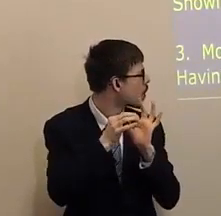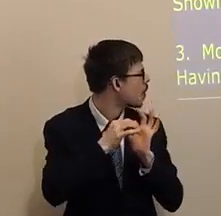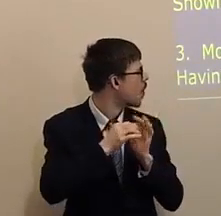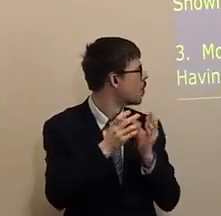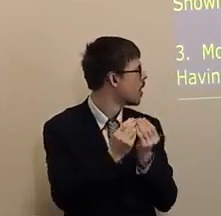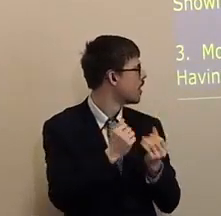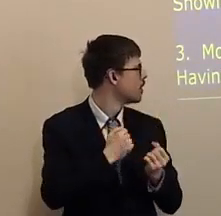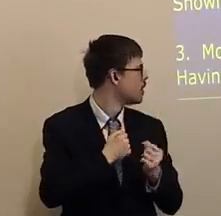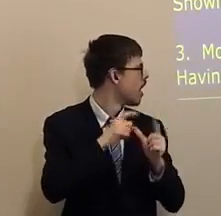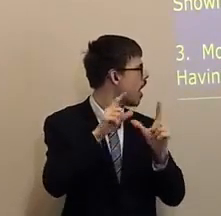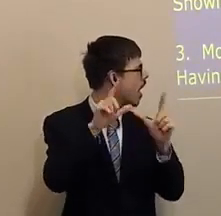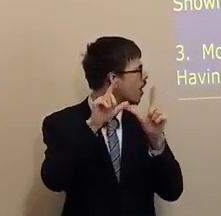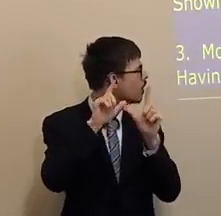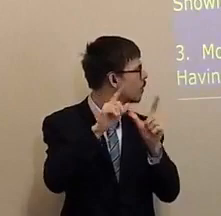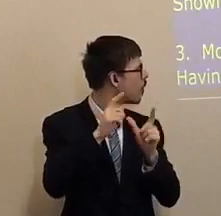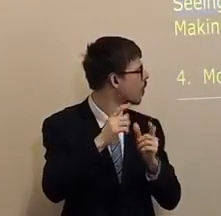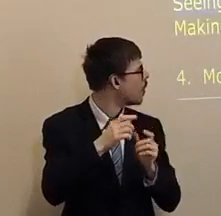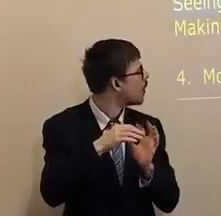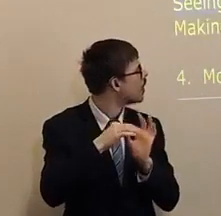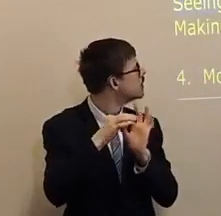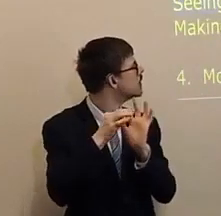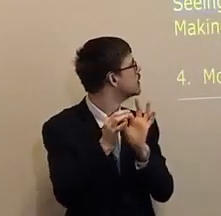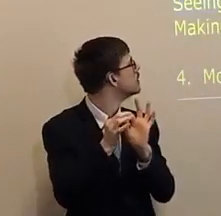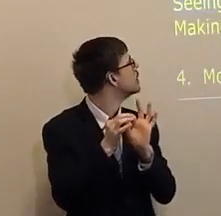loving with fire.